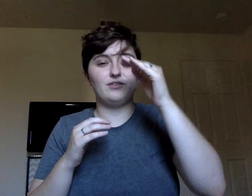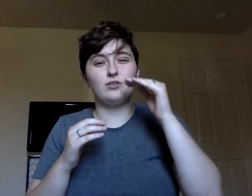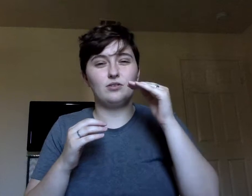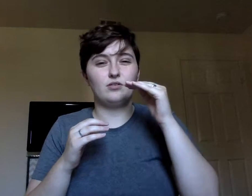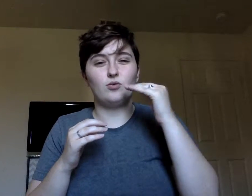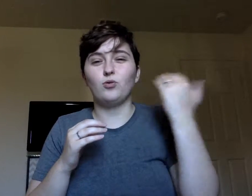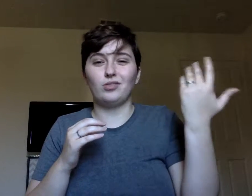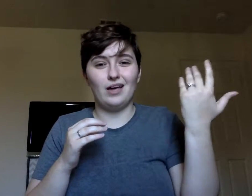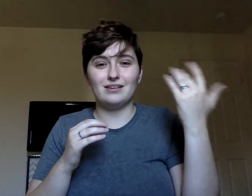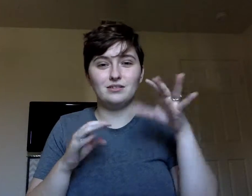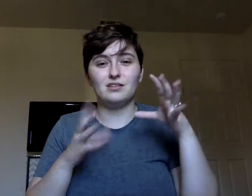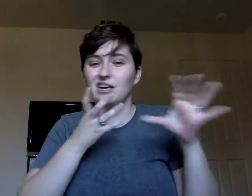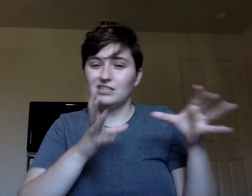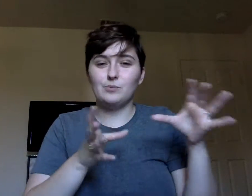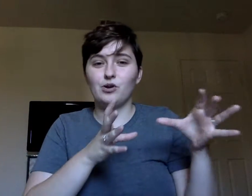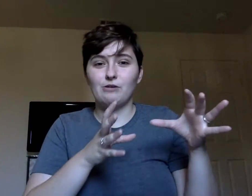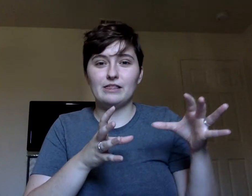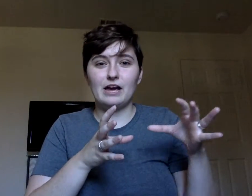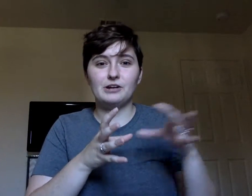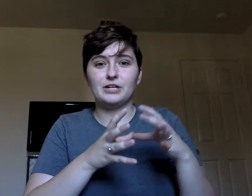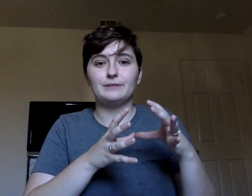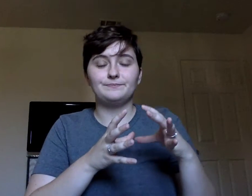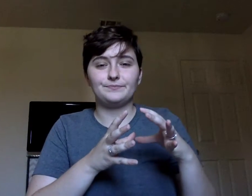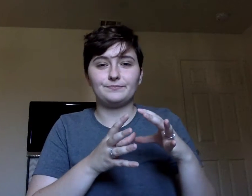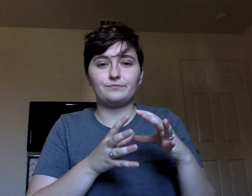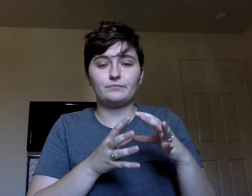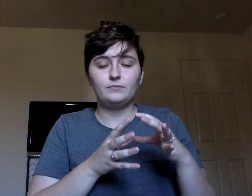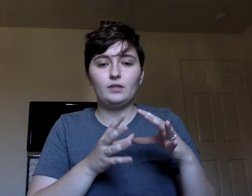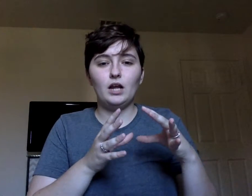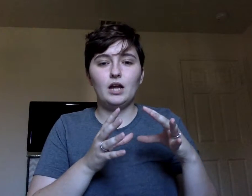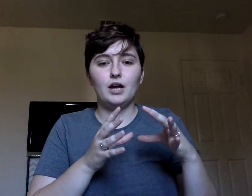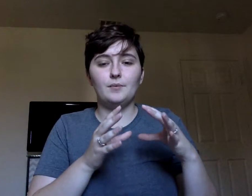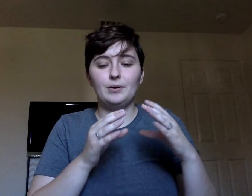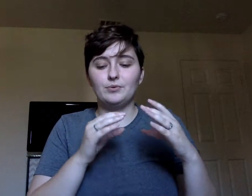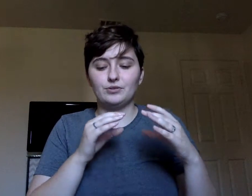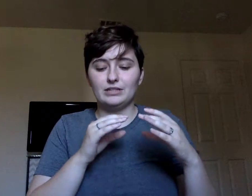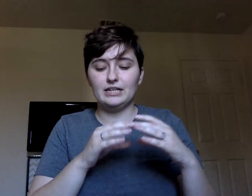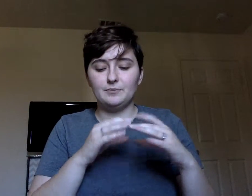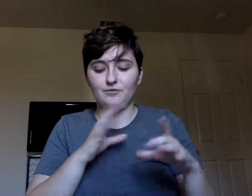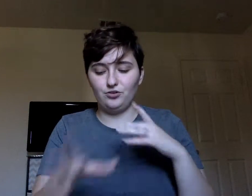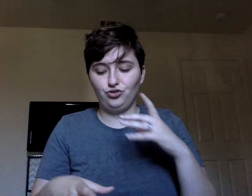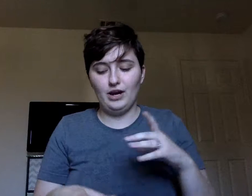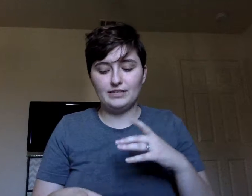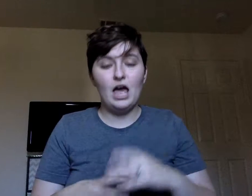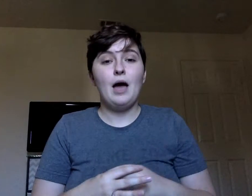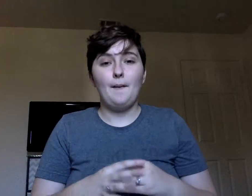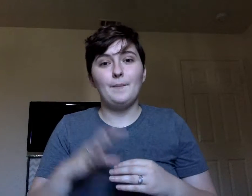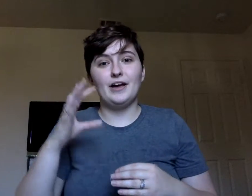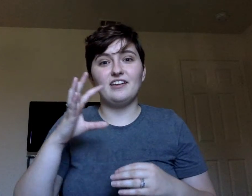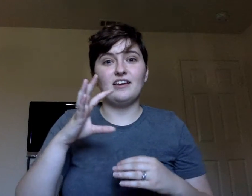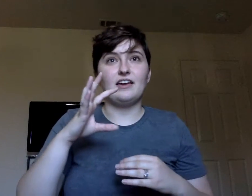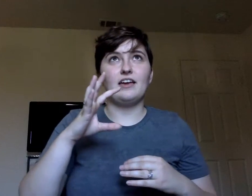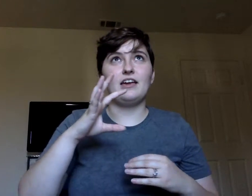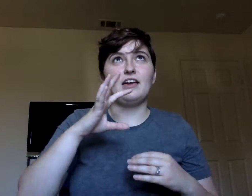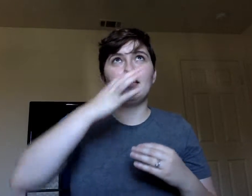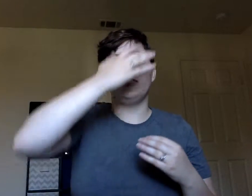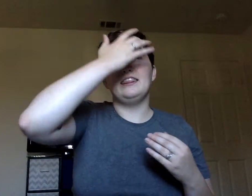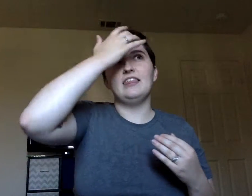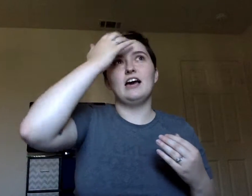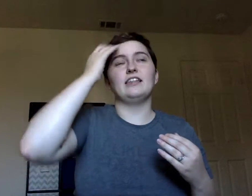7 or less, somewhere around that area. It would only take him a few tries, but the